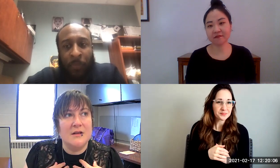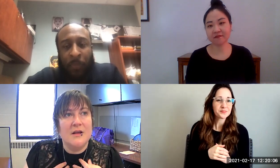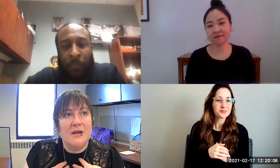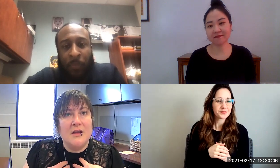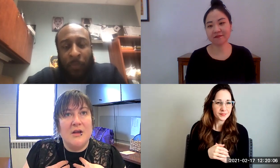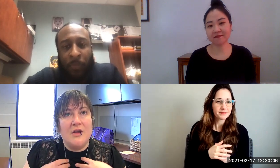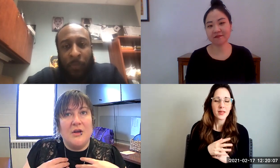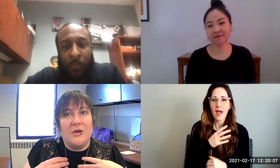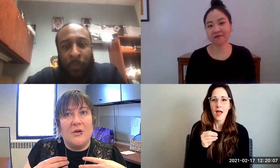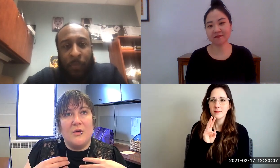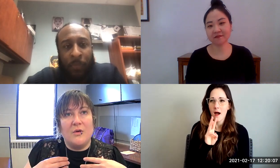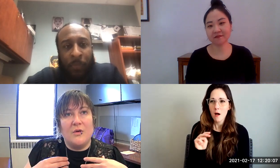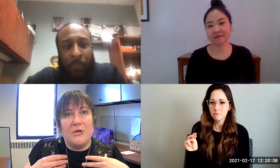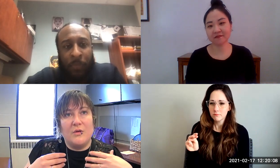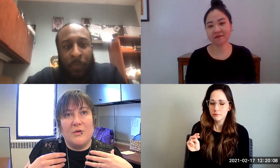And